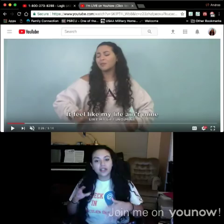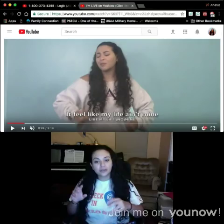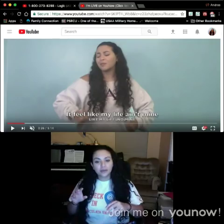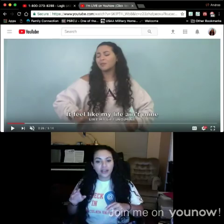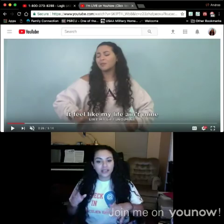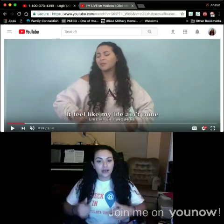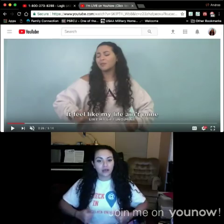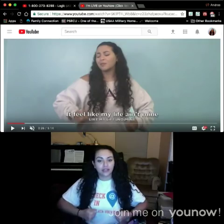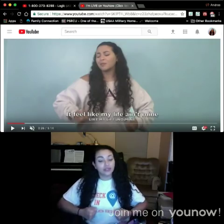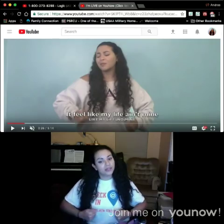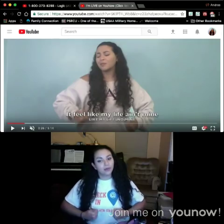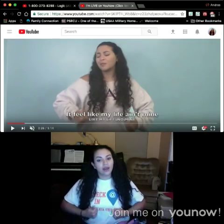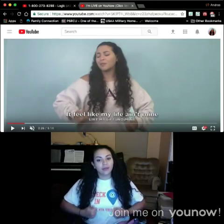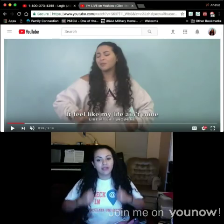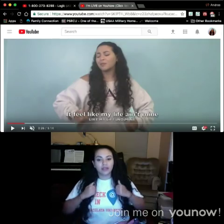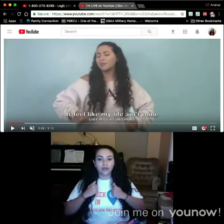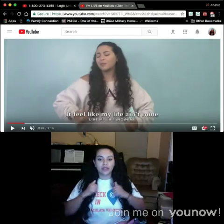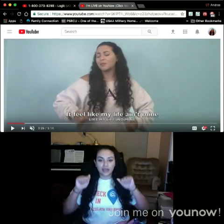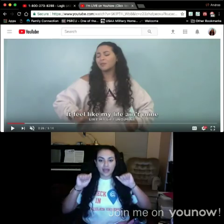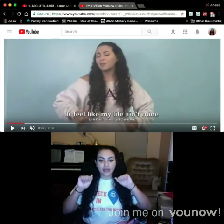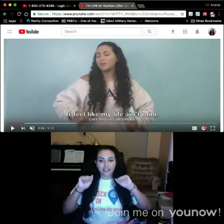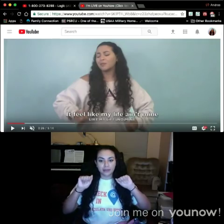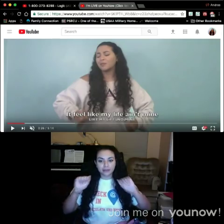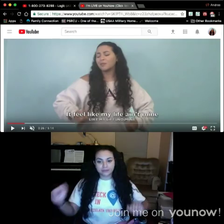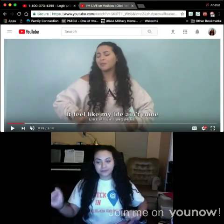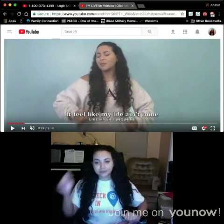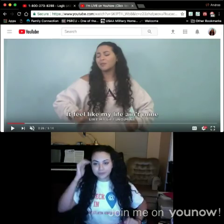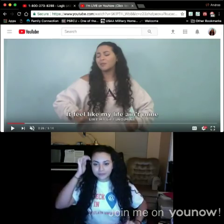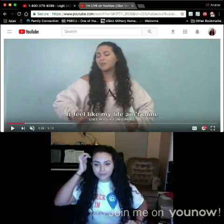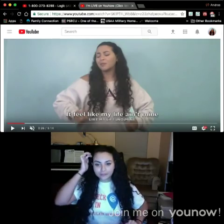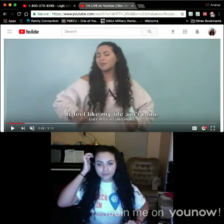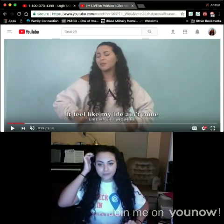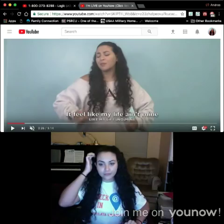appropriate for ASL and you'll see it more commonly with an A hand shape.